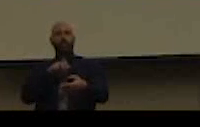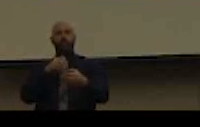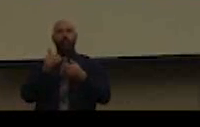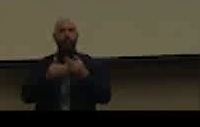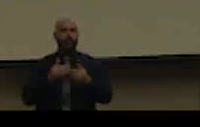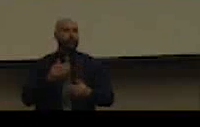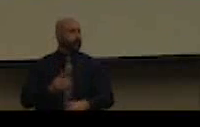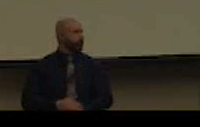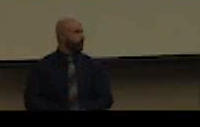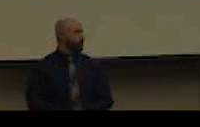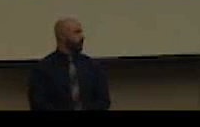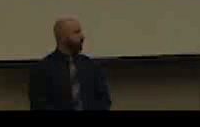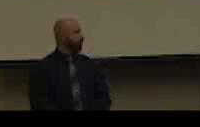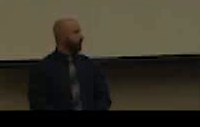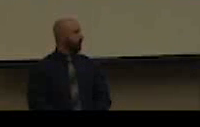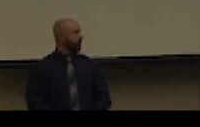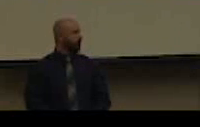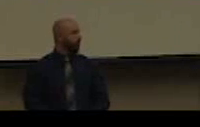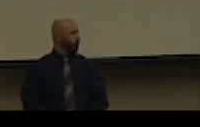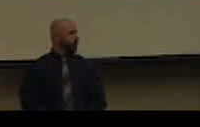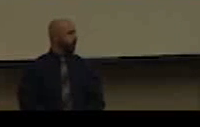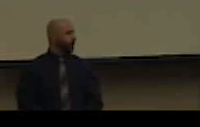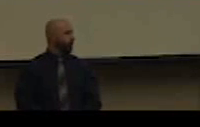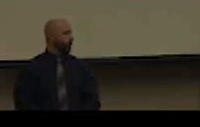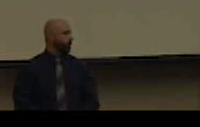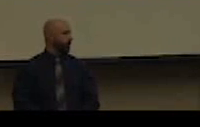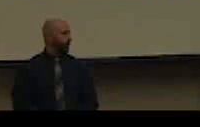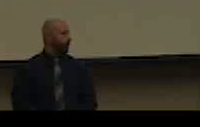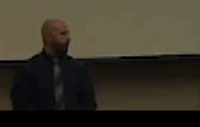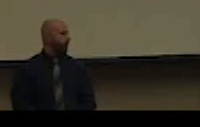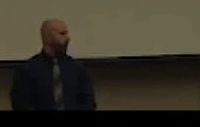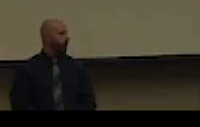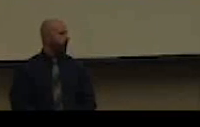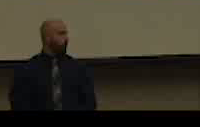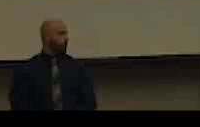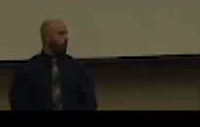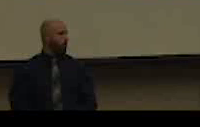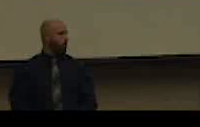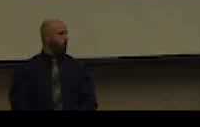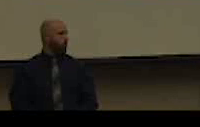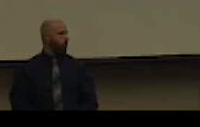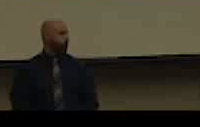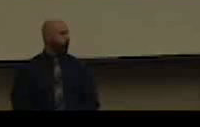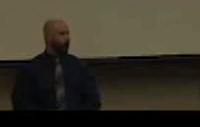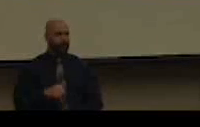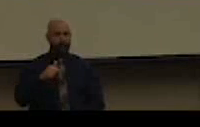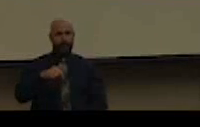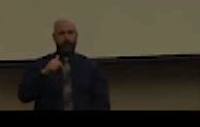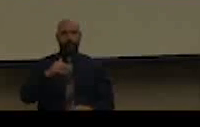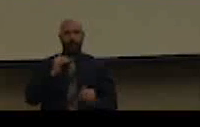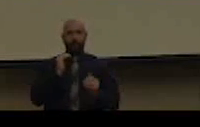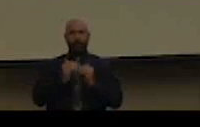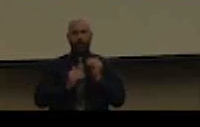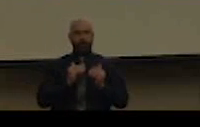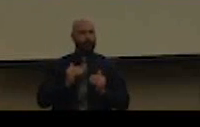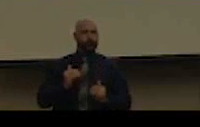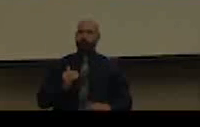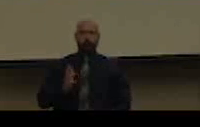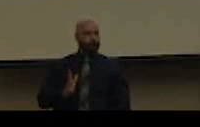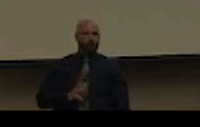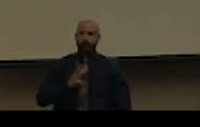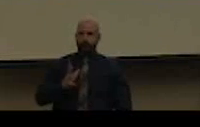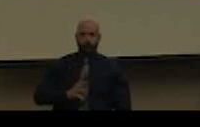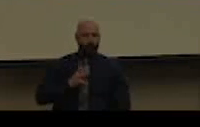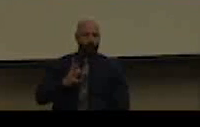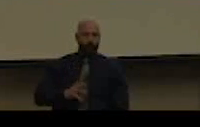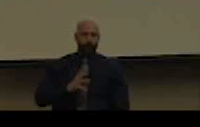Thank you. I will just say about this process, it is not fancy. So what's also interesting about this process that